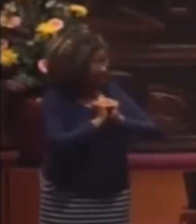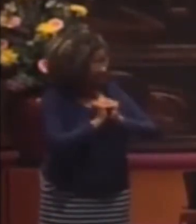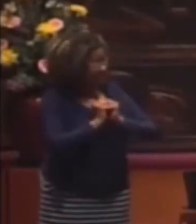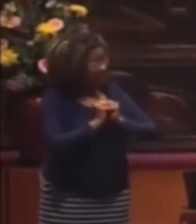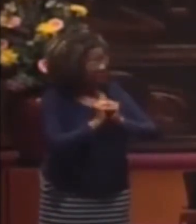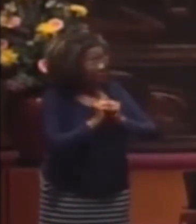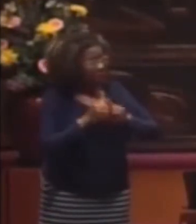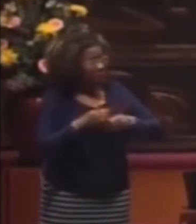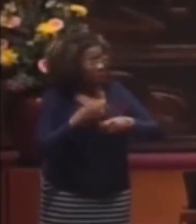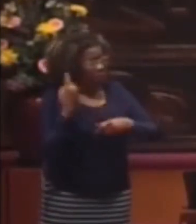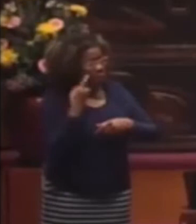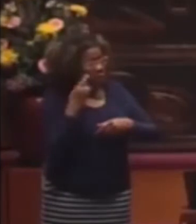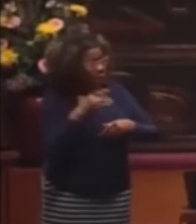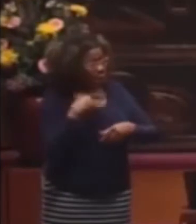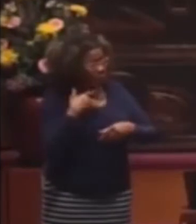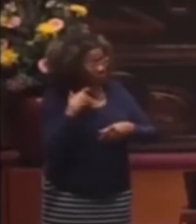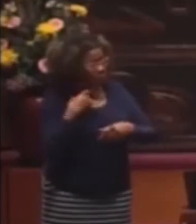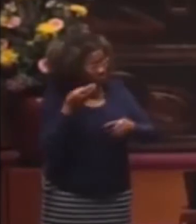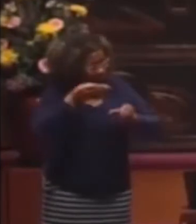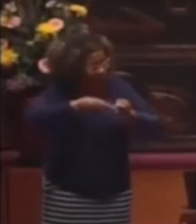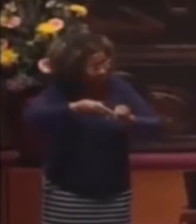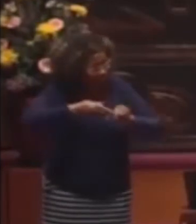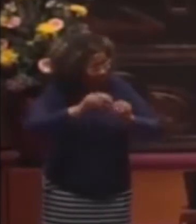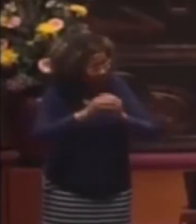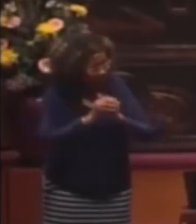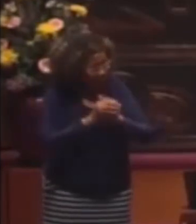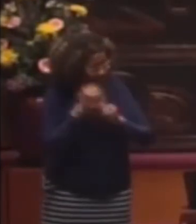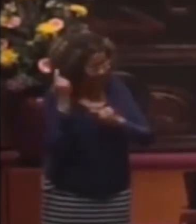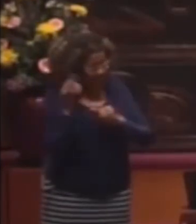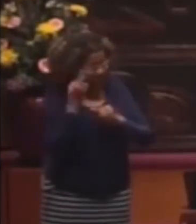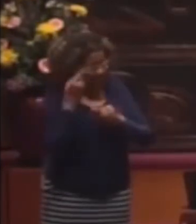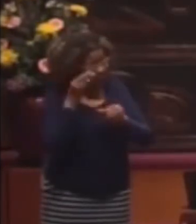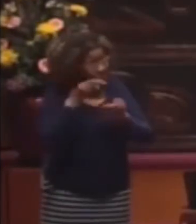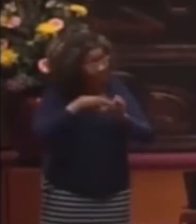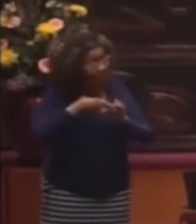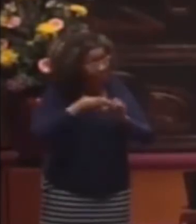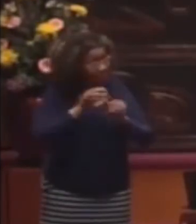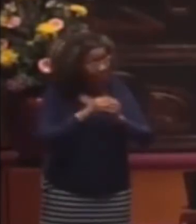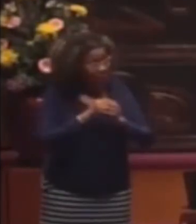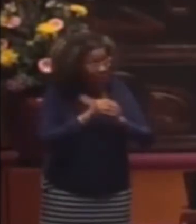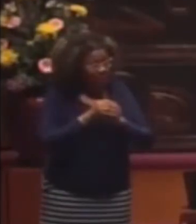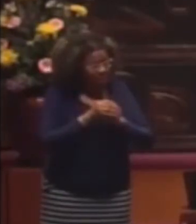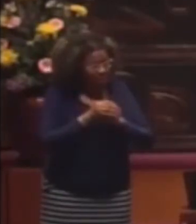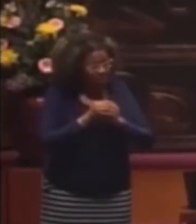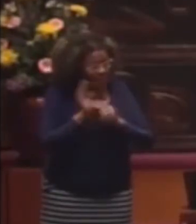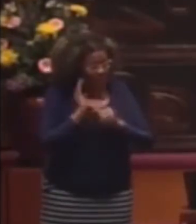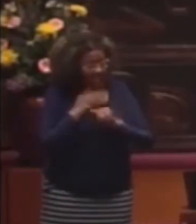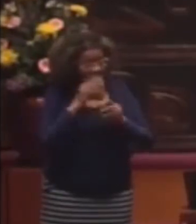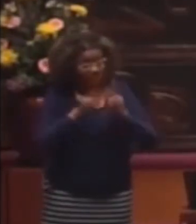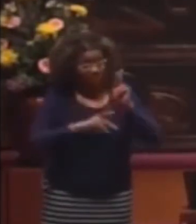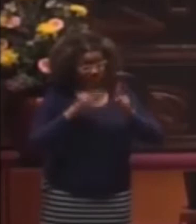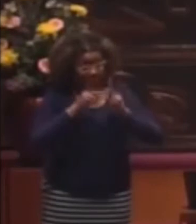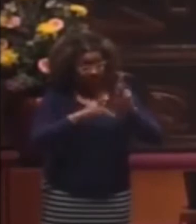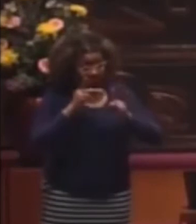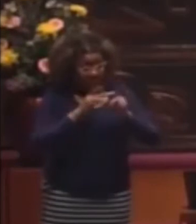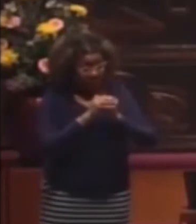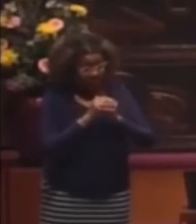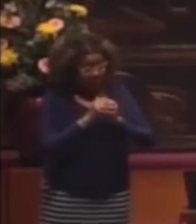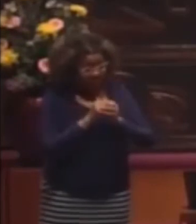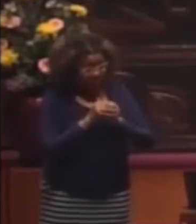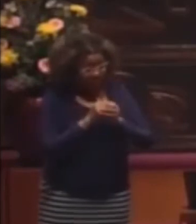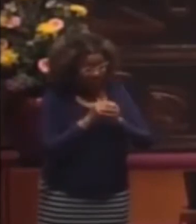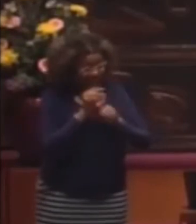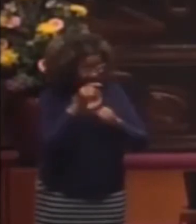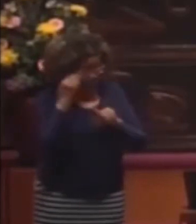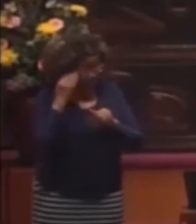you always feel part of this kihilah. May you always feel part of the our people. And may you know